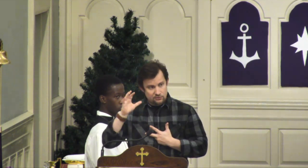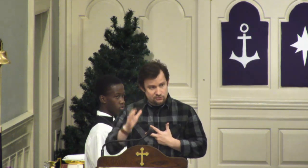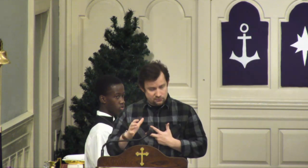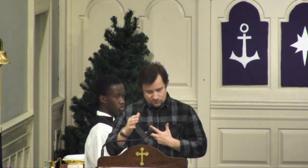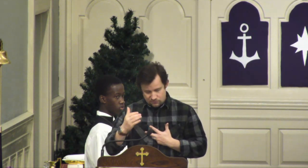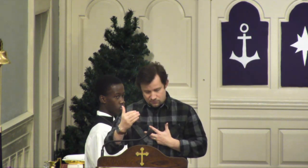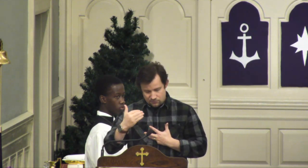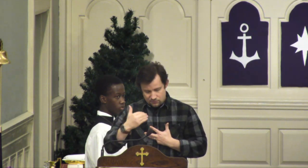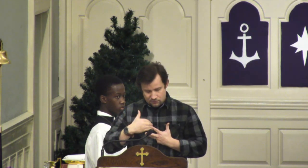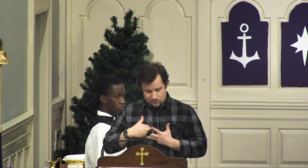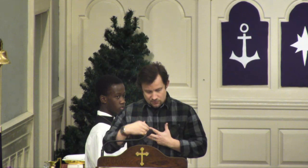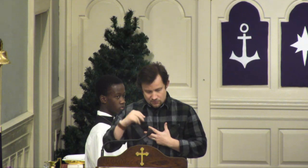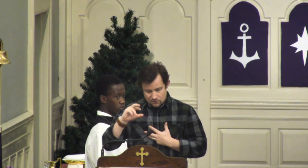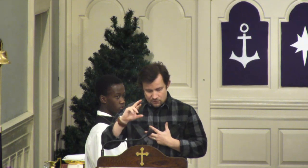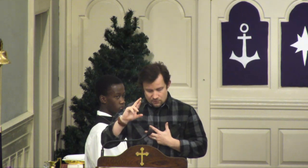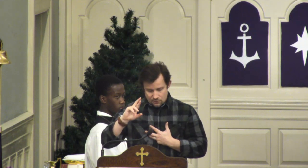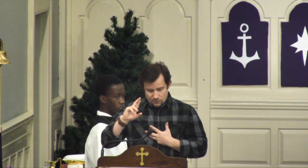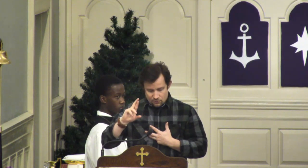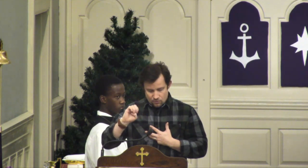Yvonne Priest,